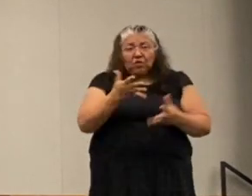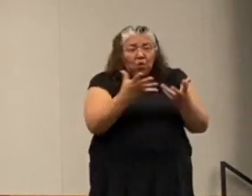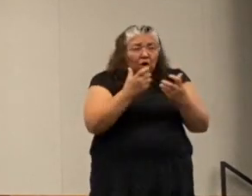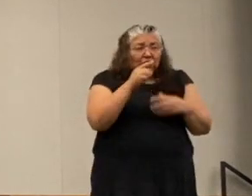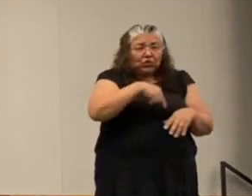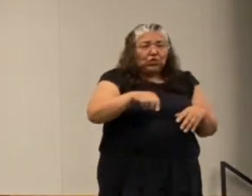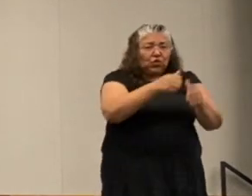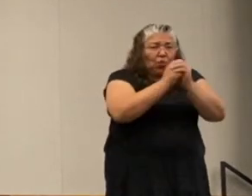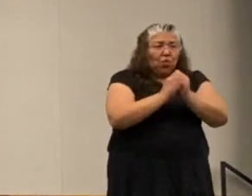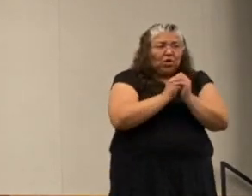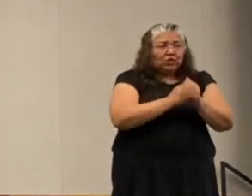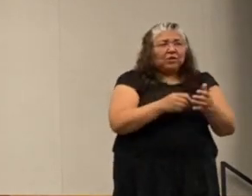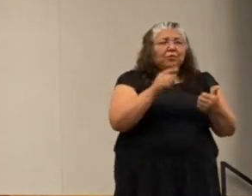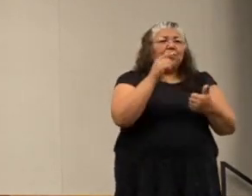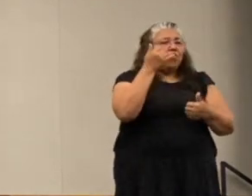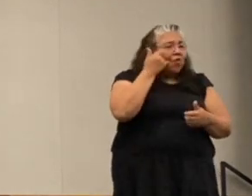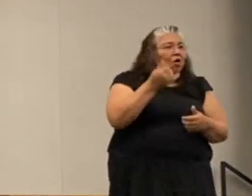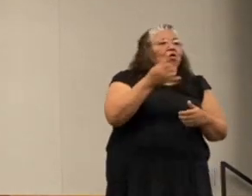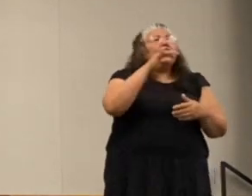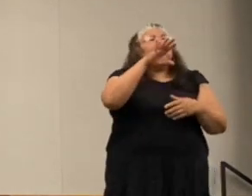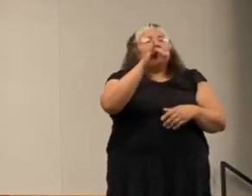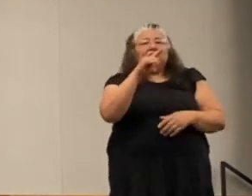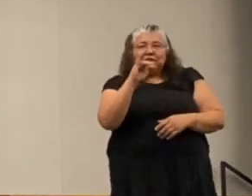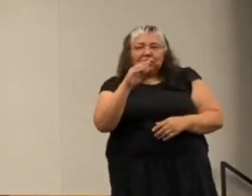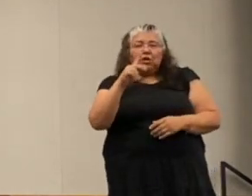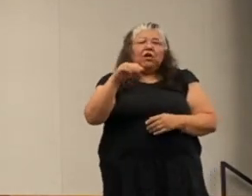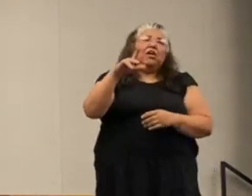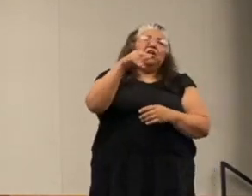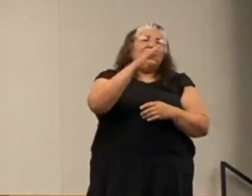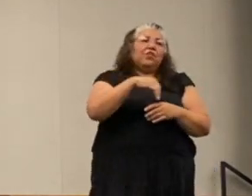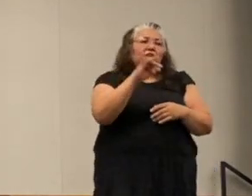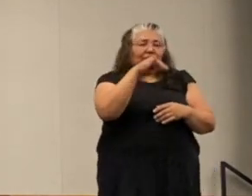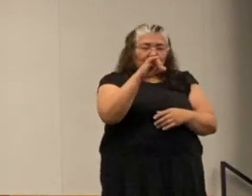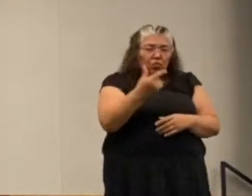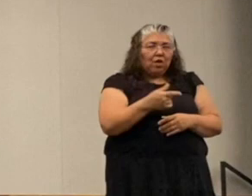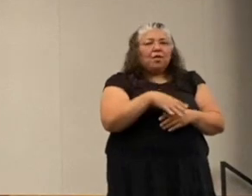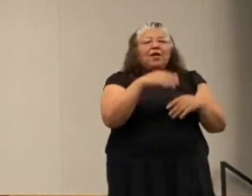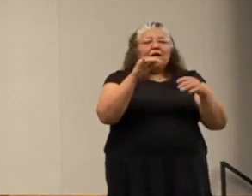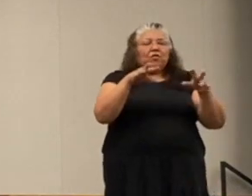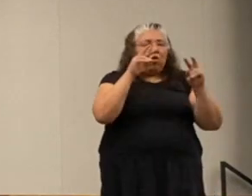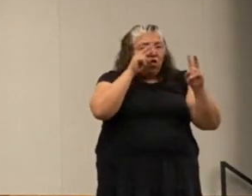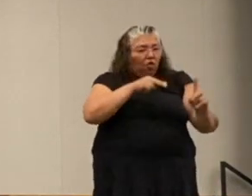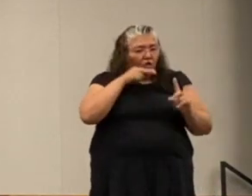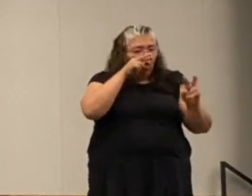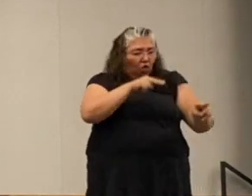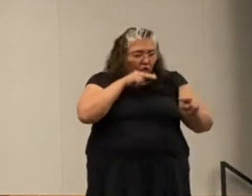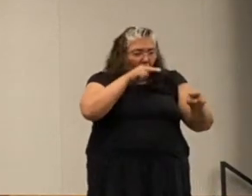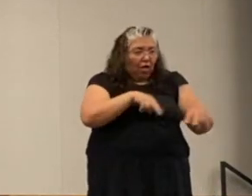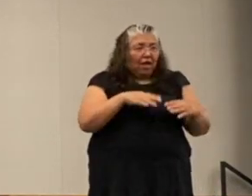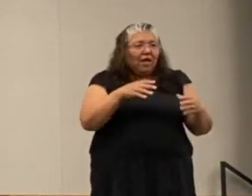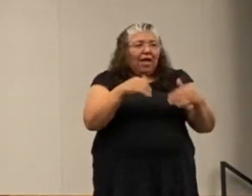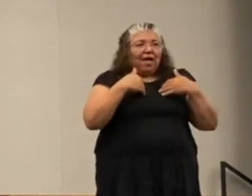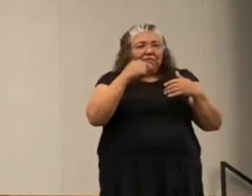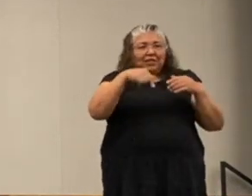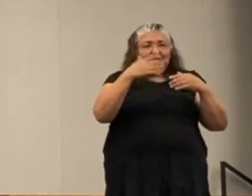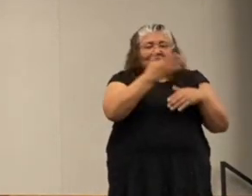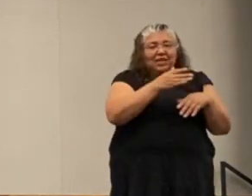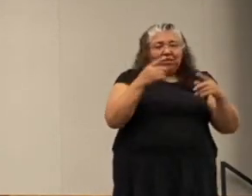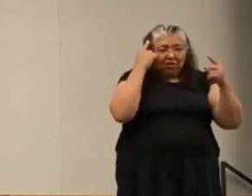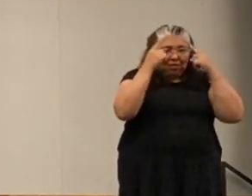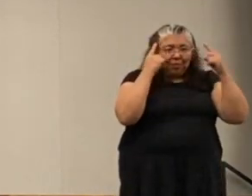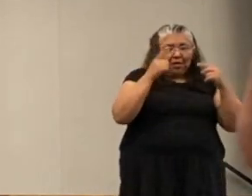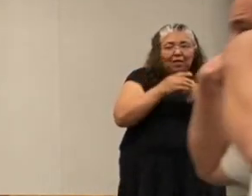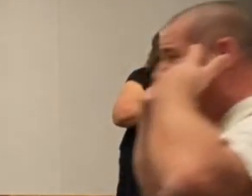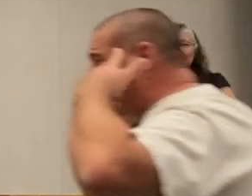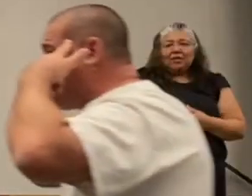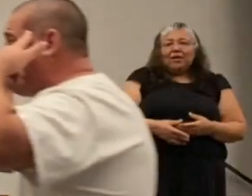you to worship your phone and your TikTok and your Instagram. He wants you to idolize those things. He wants you to think those things in your mind that Paul was talking